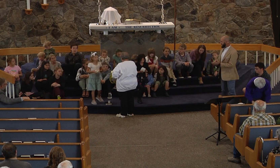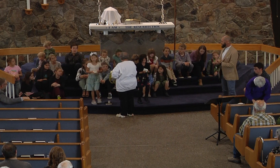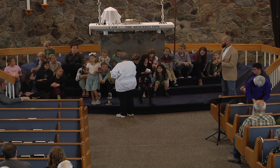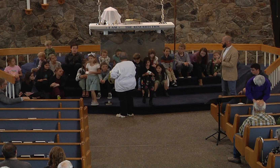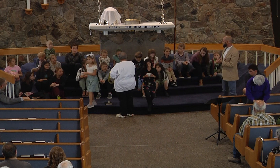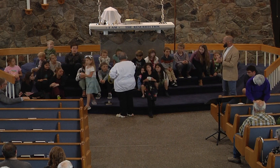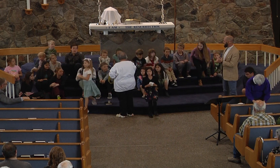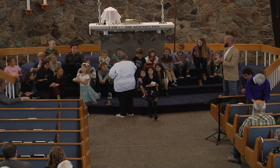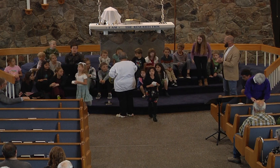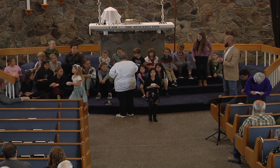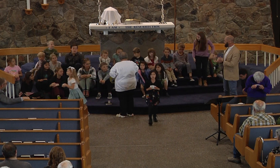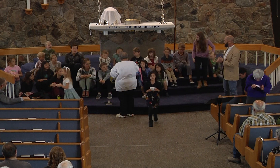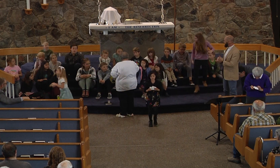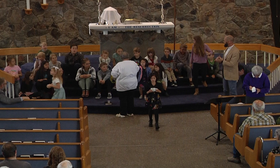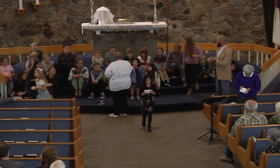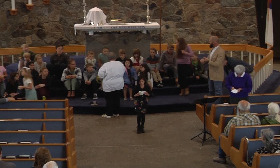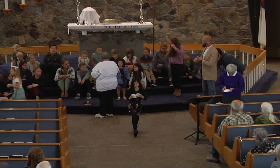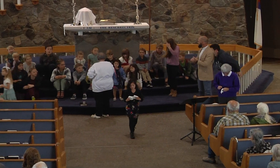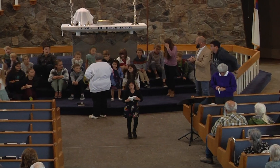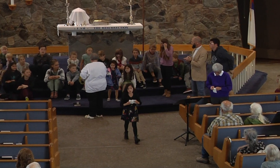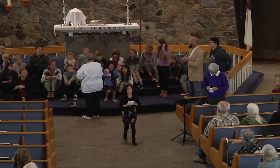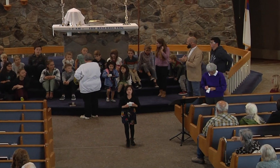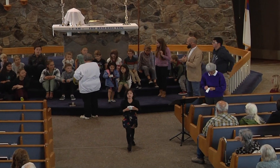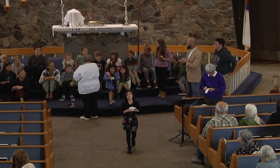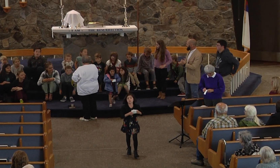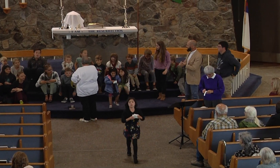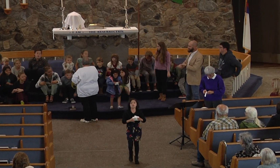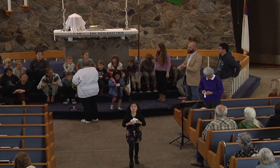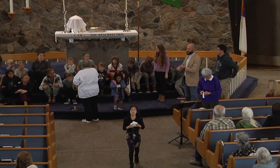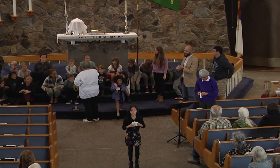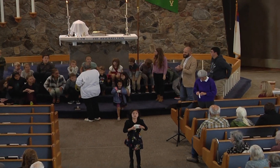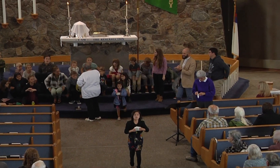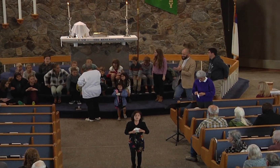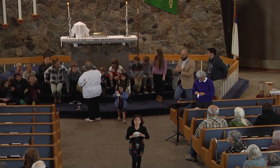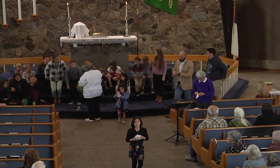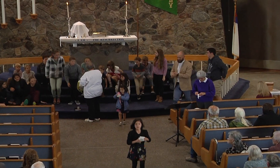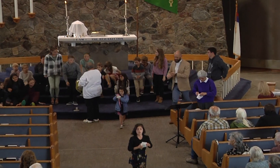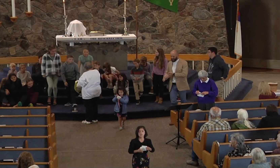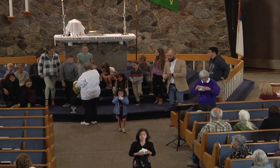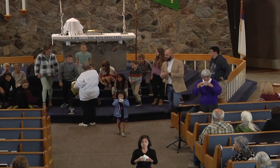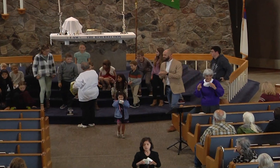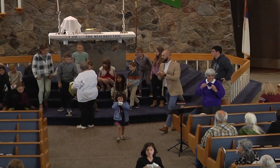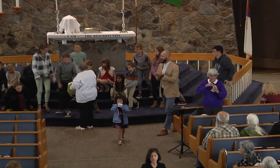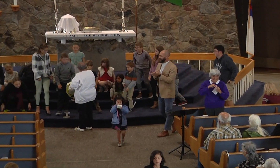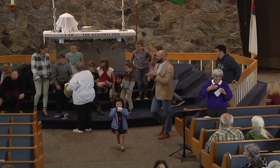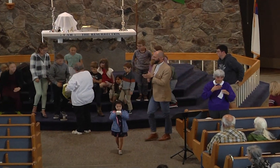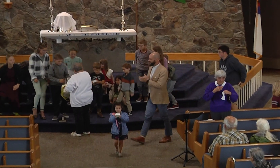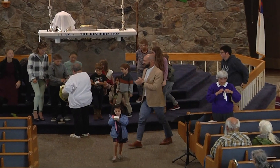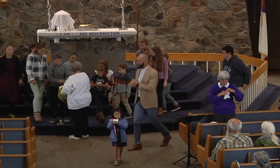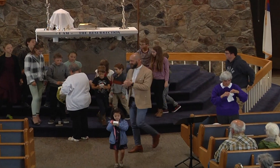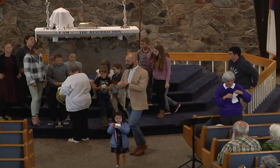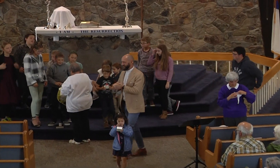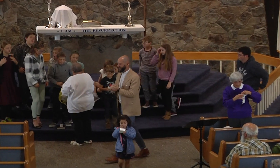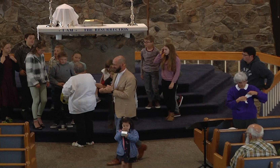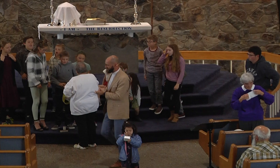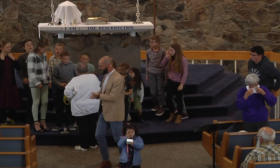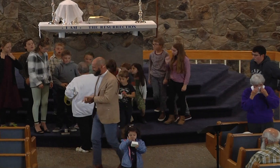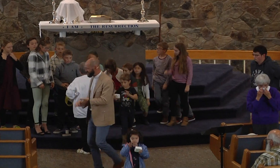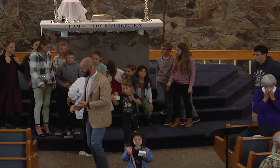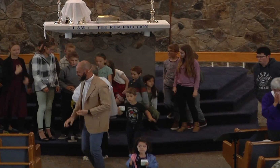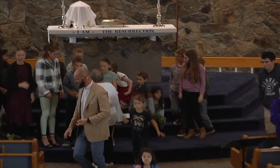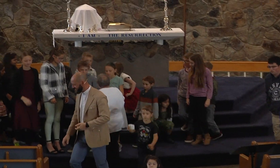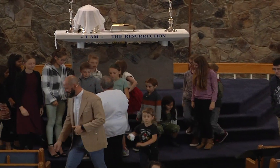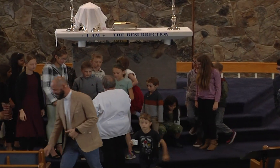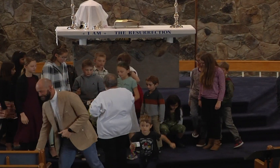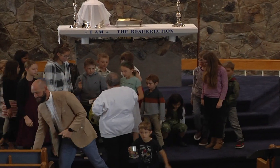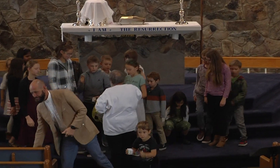All right. As they make their way back to their families, let's stand up as we prepare to confess our need for